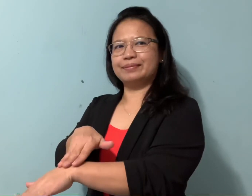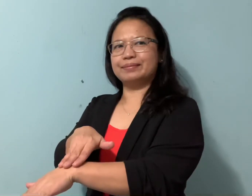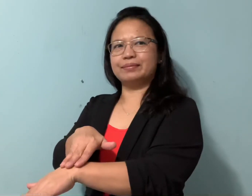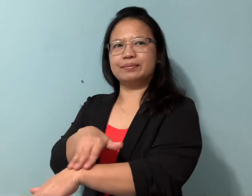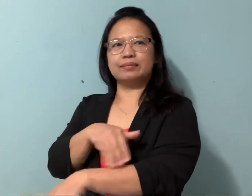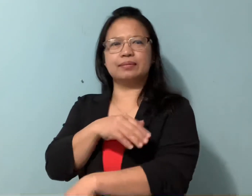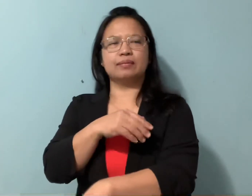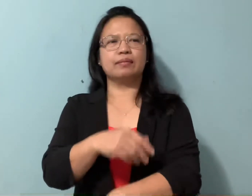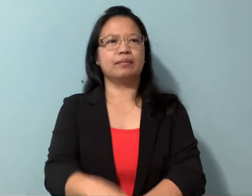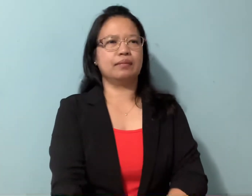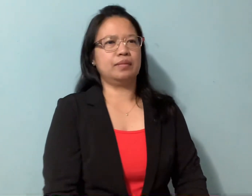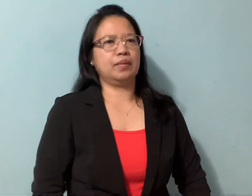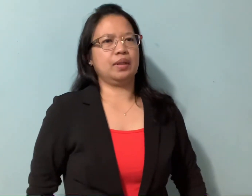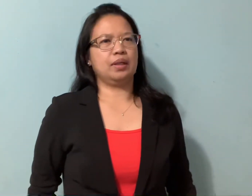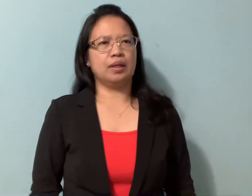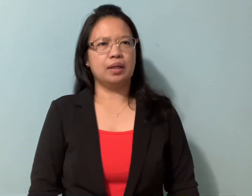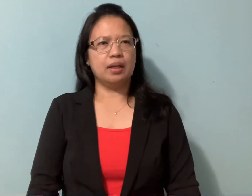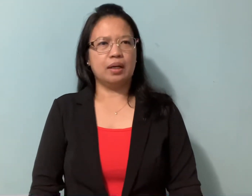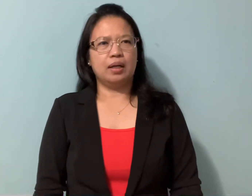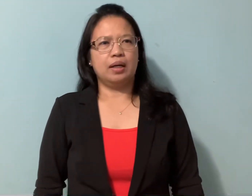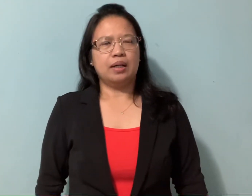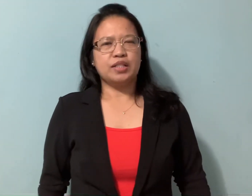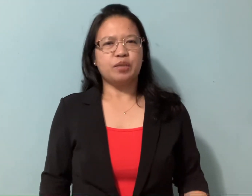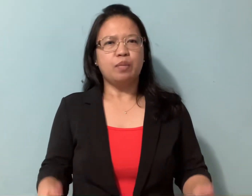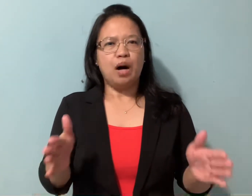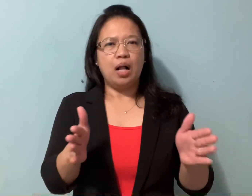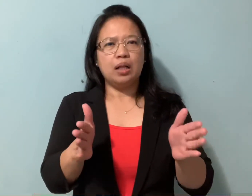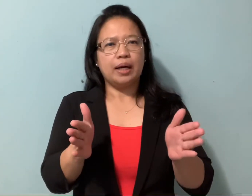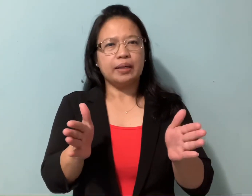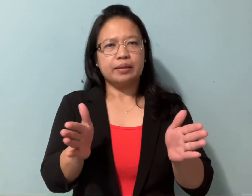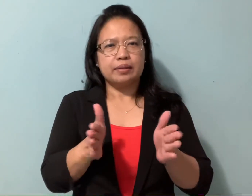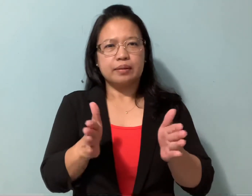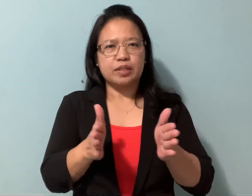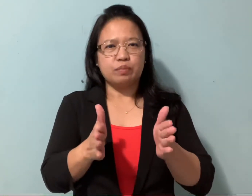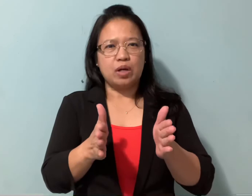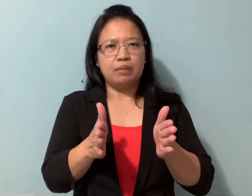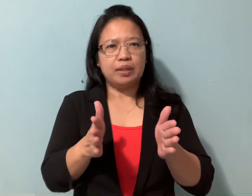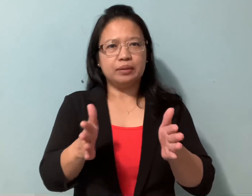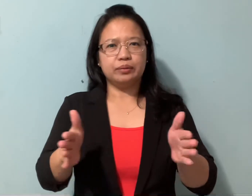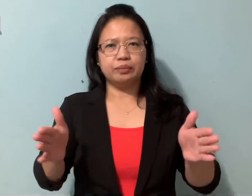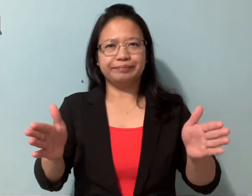Small, like small amount,